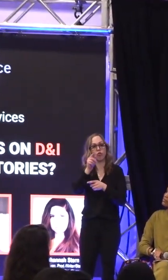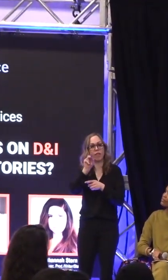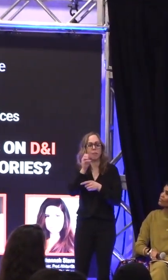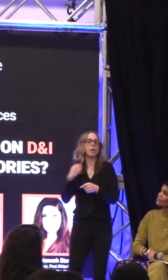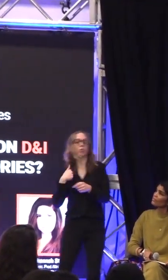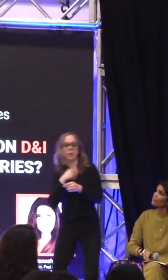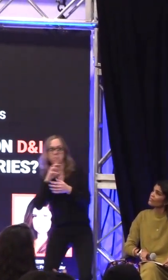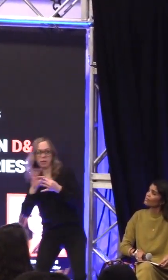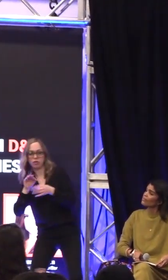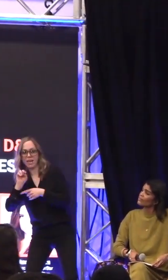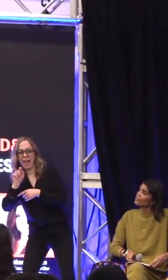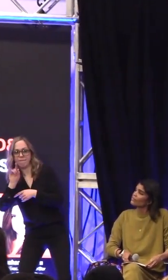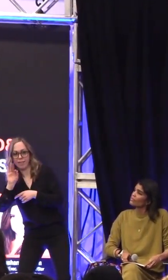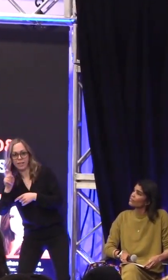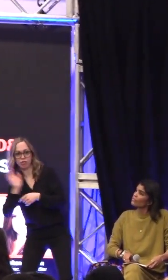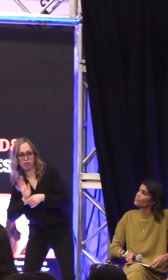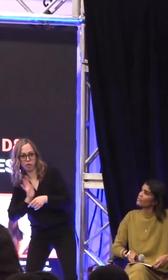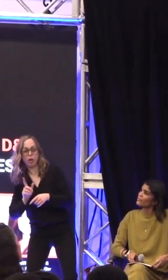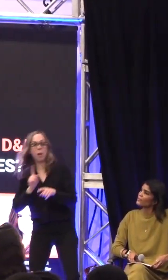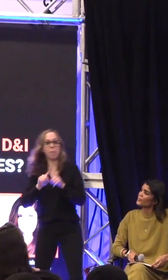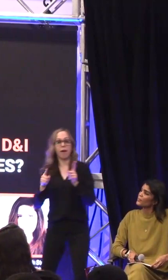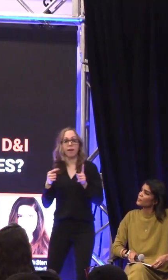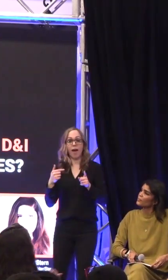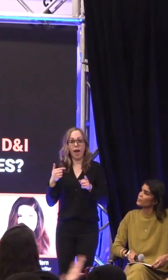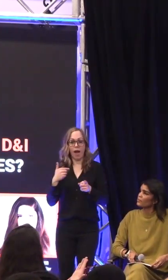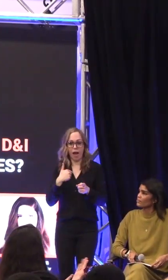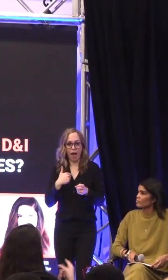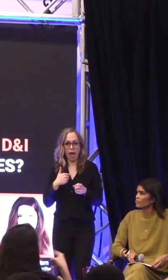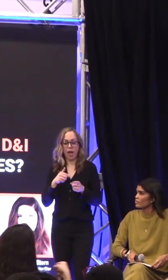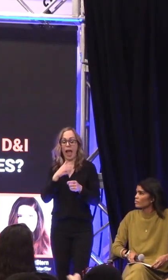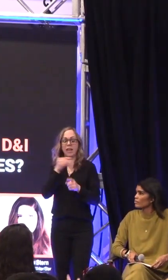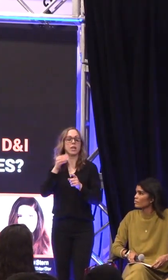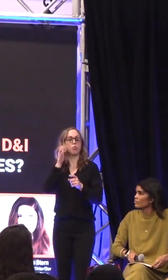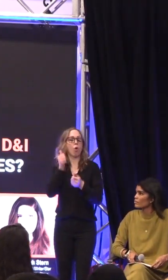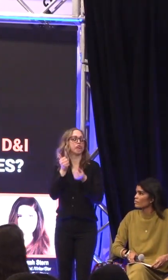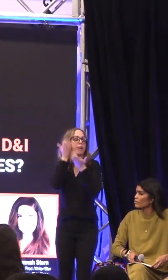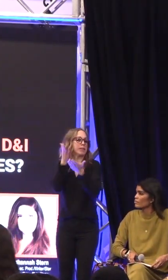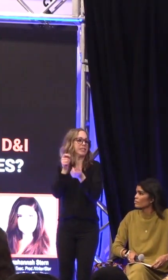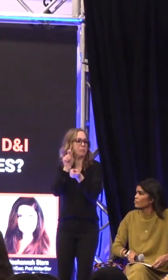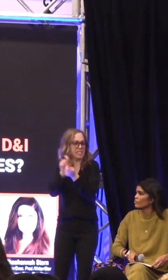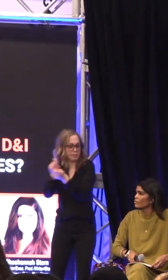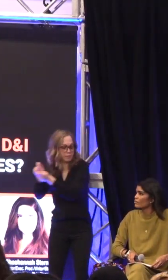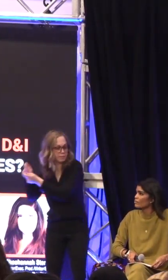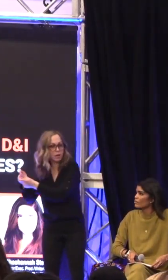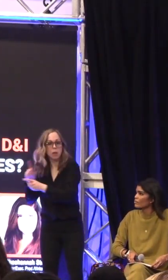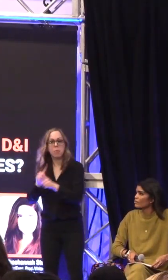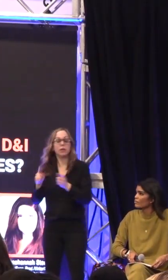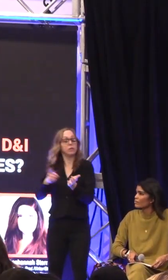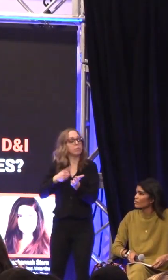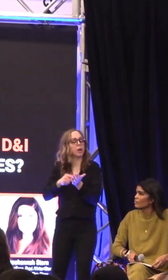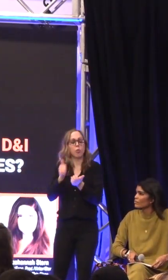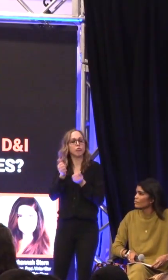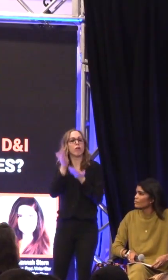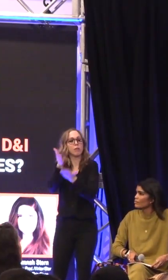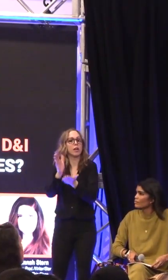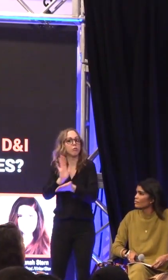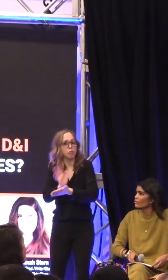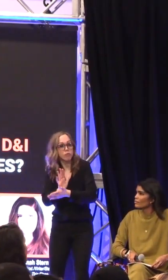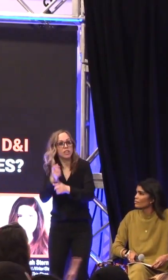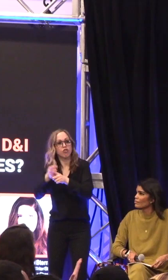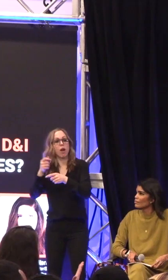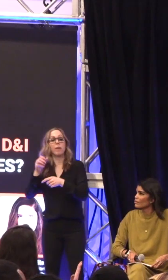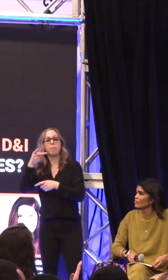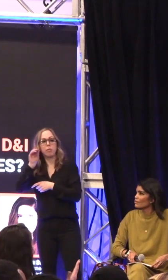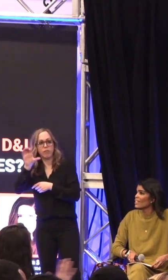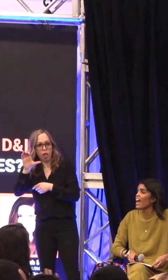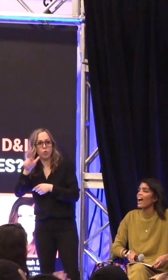earlier, but you know it won't recommend, and I'm a filmmaker as well and support filmmakers of color, it won't recommend oftentimes movies by filmmakers of